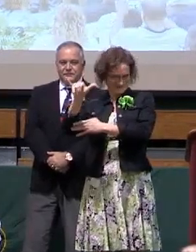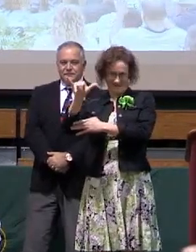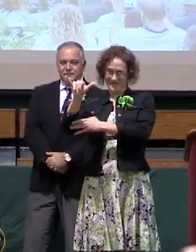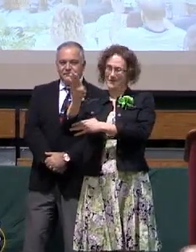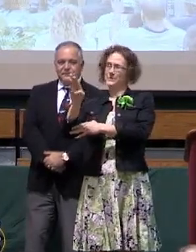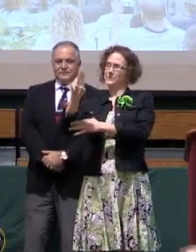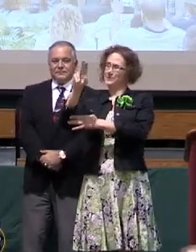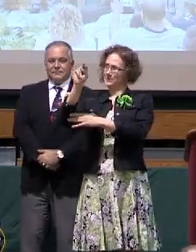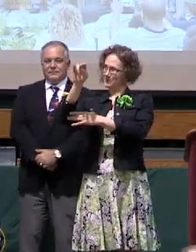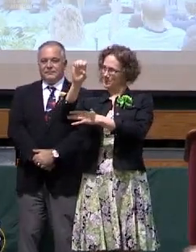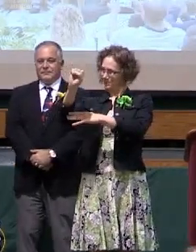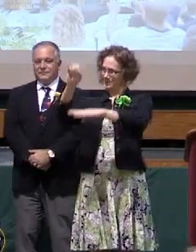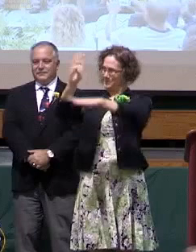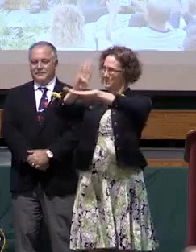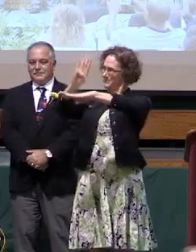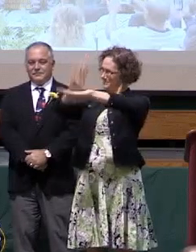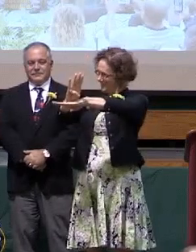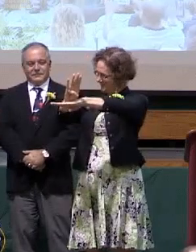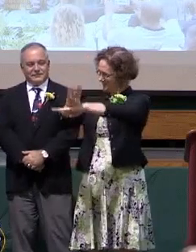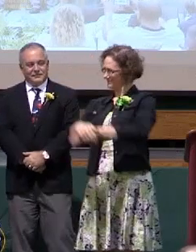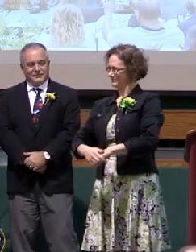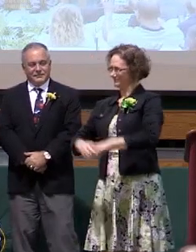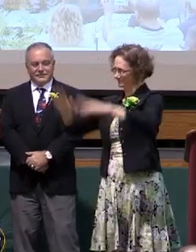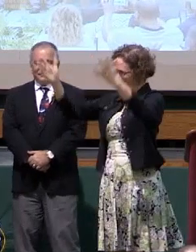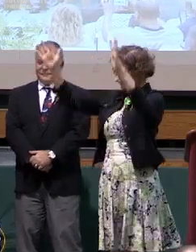Brianna Epiphany Burns.